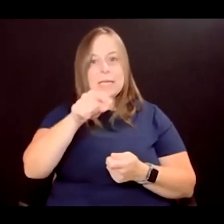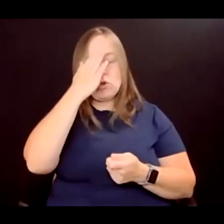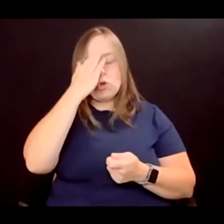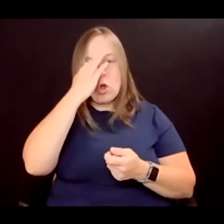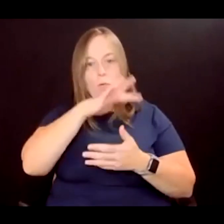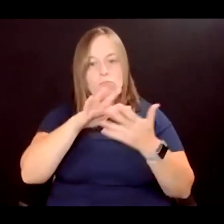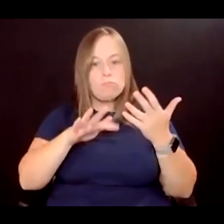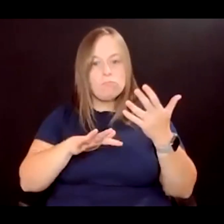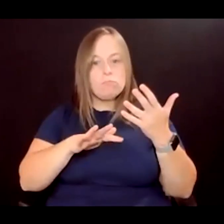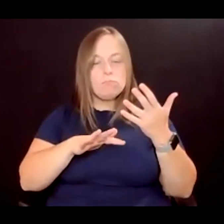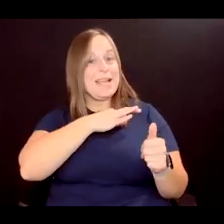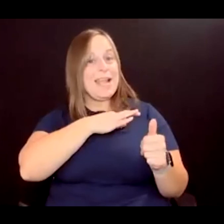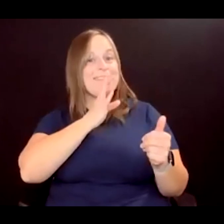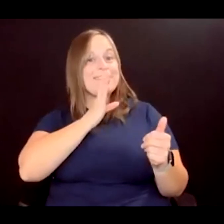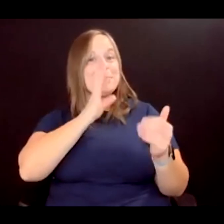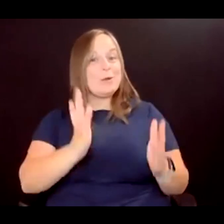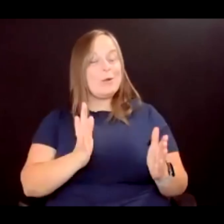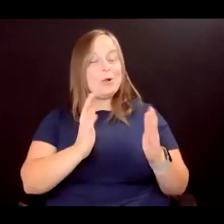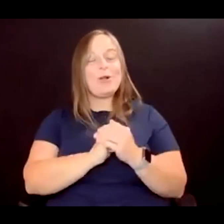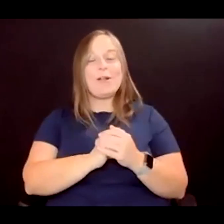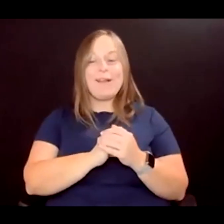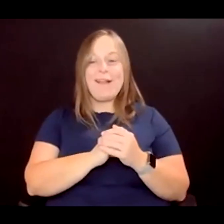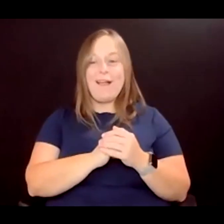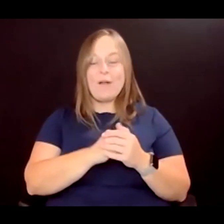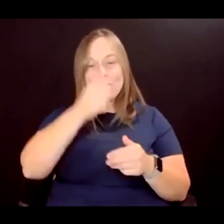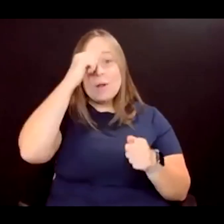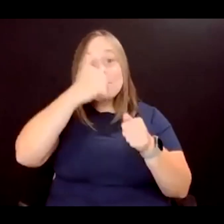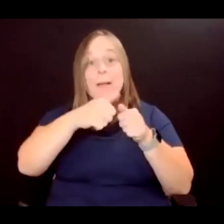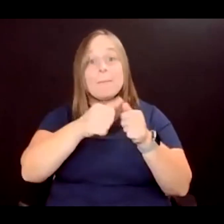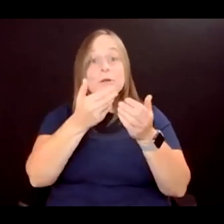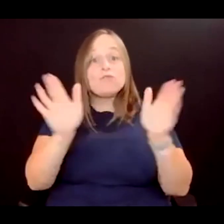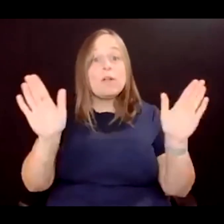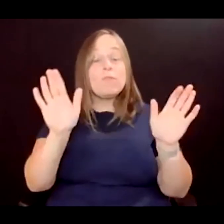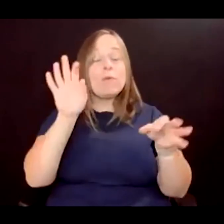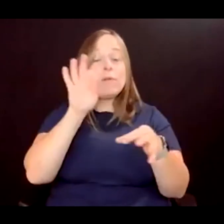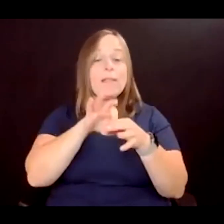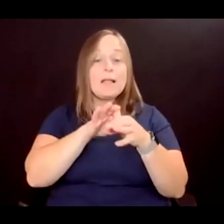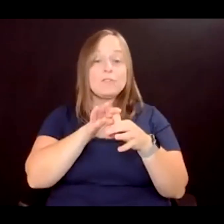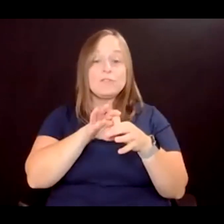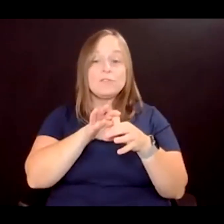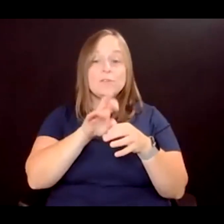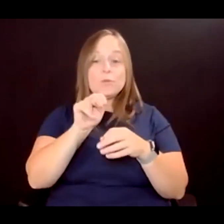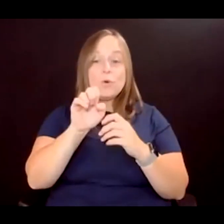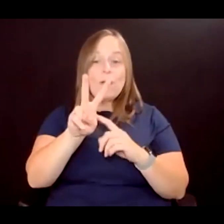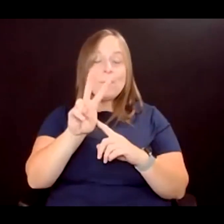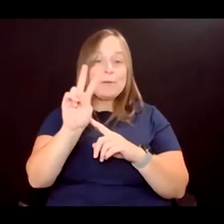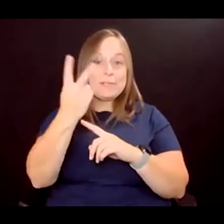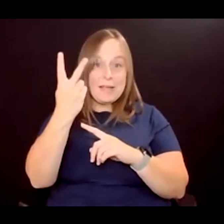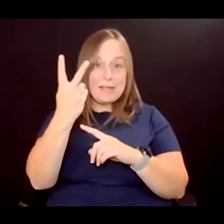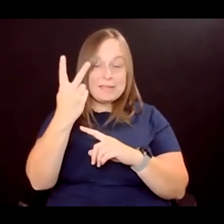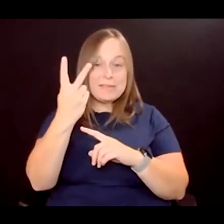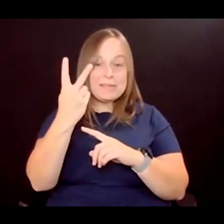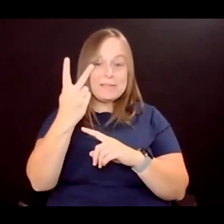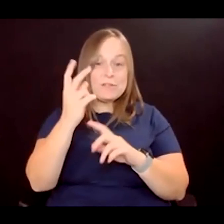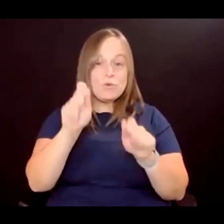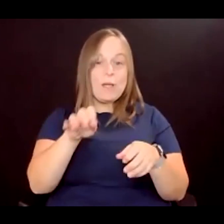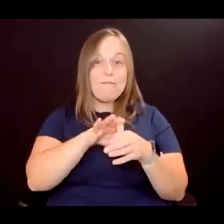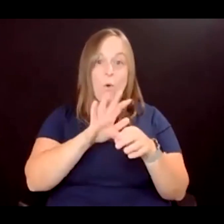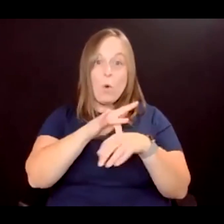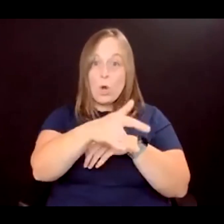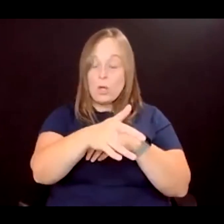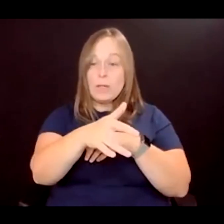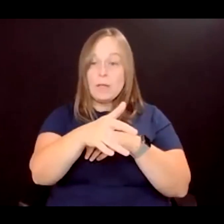Zach's question in the chat? I don't. I can hear everyone. Everything's frozen. So Zach, if